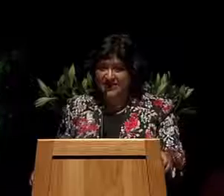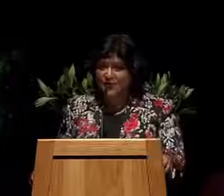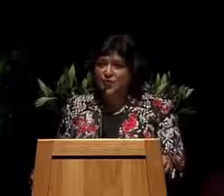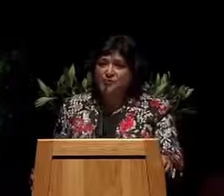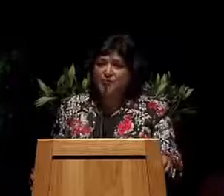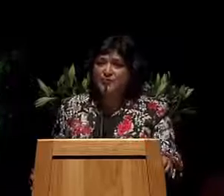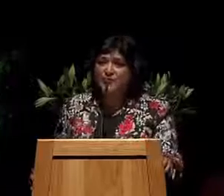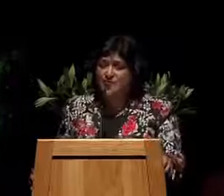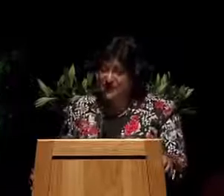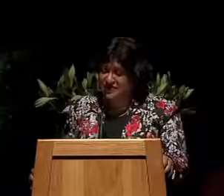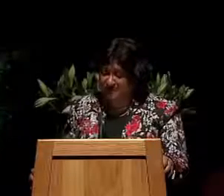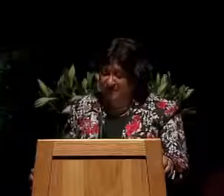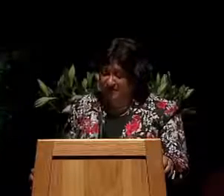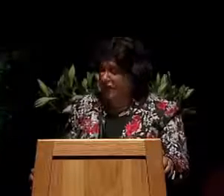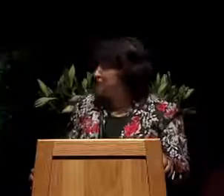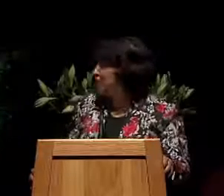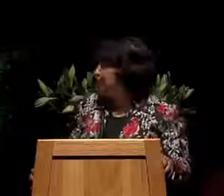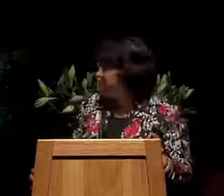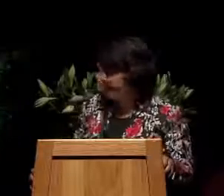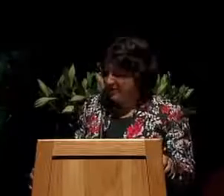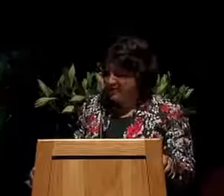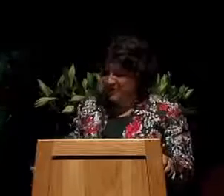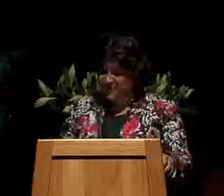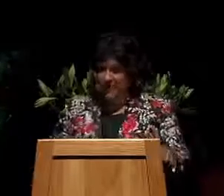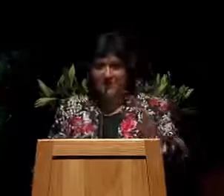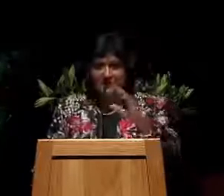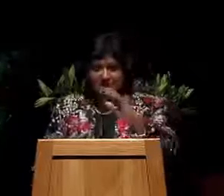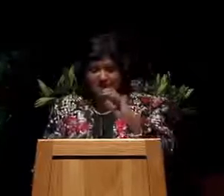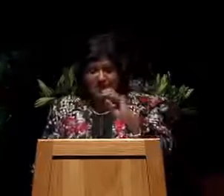speaker, who is our beloved patron, Dr. Don Matera.